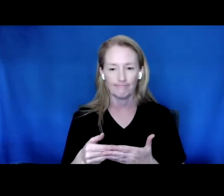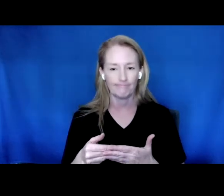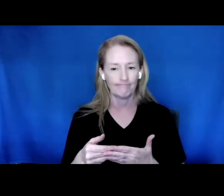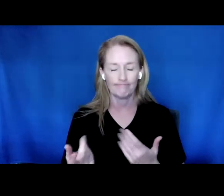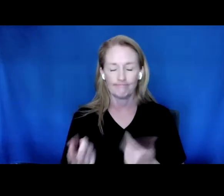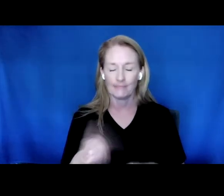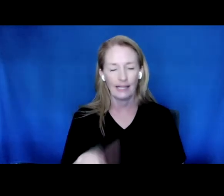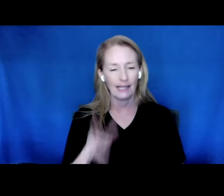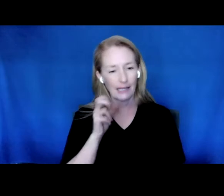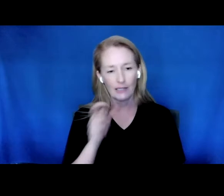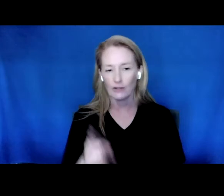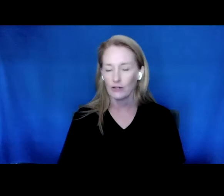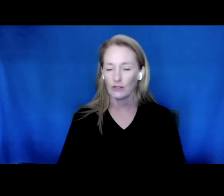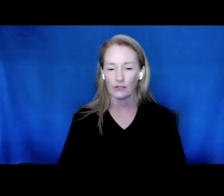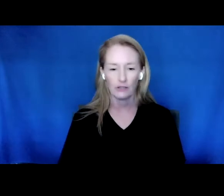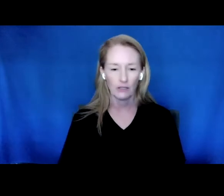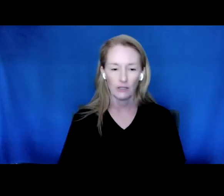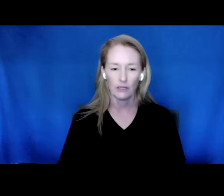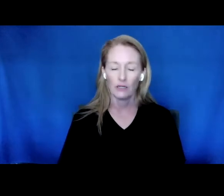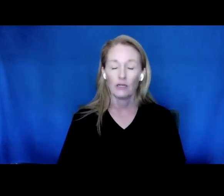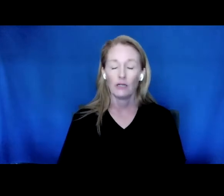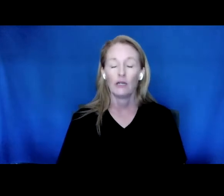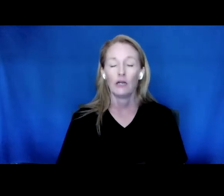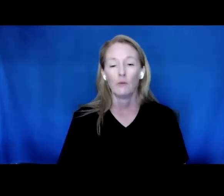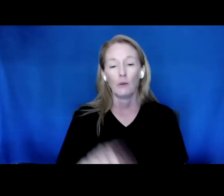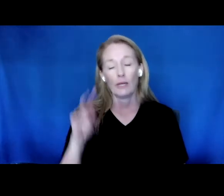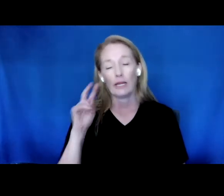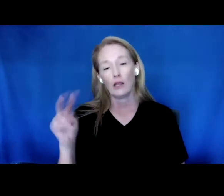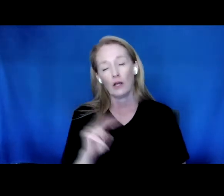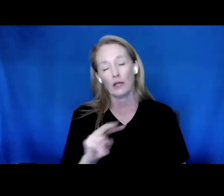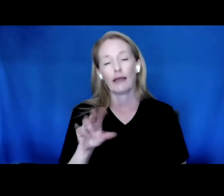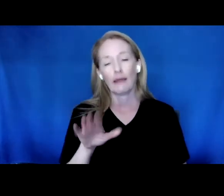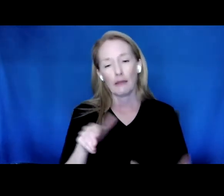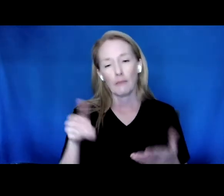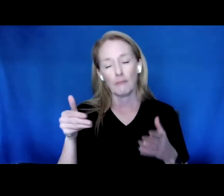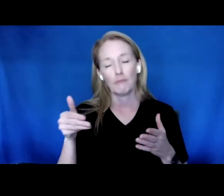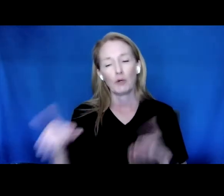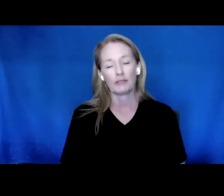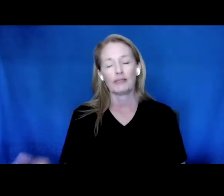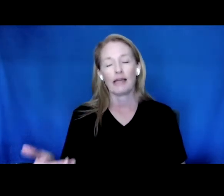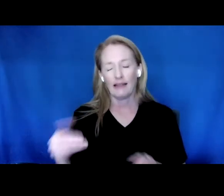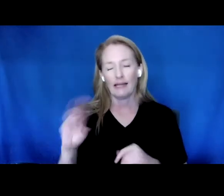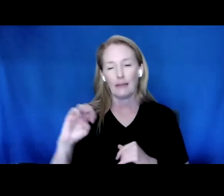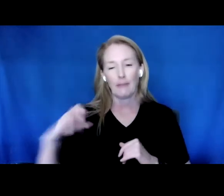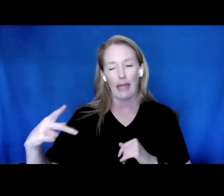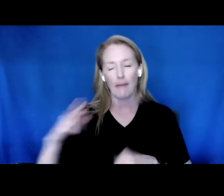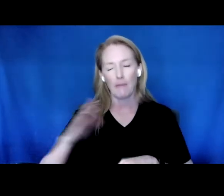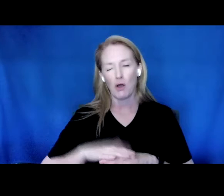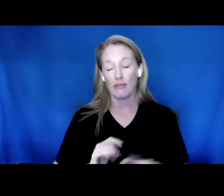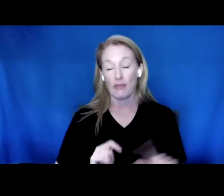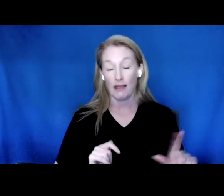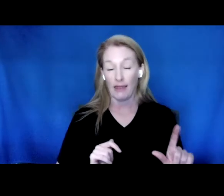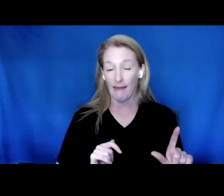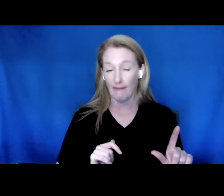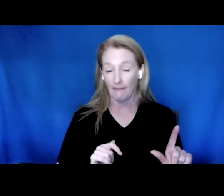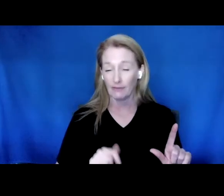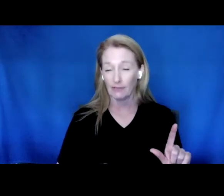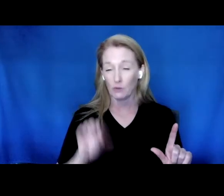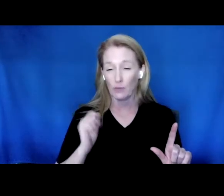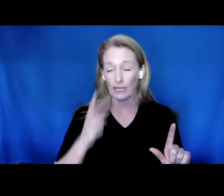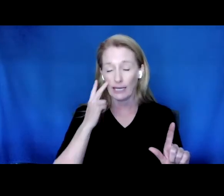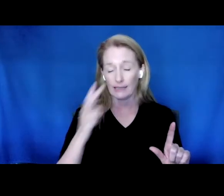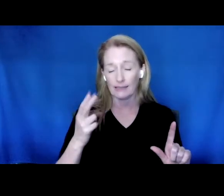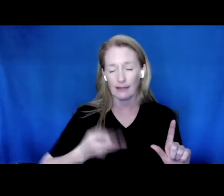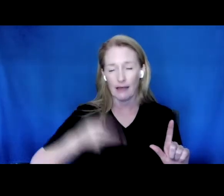the mortality rate map, which is the one on the left, we can see that the highest rate is actually in the